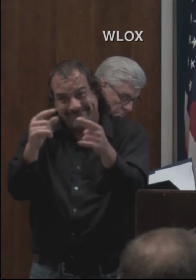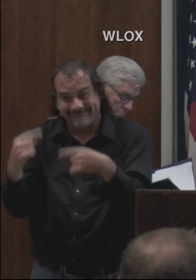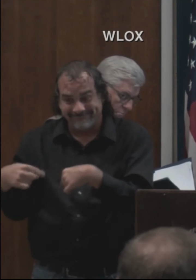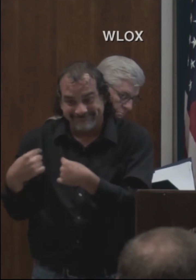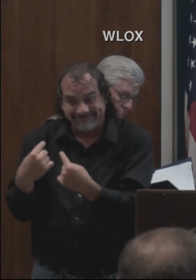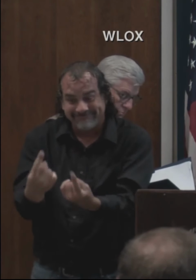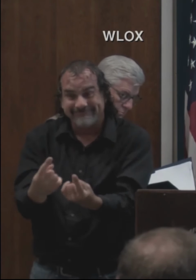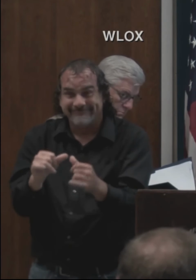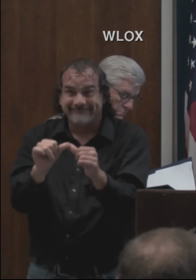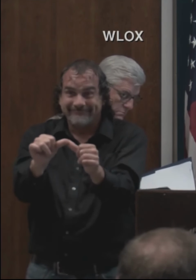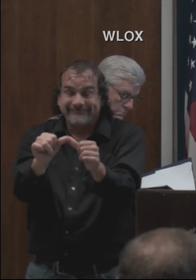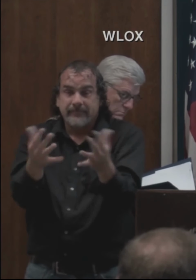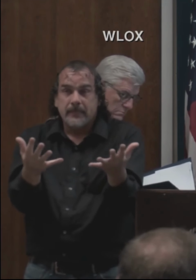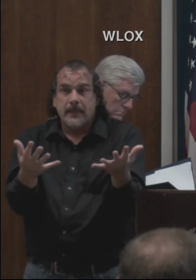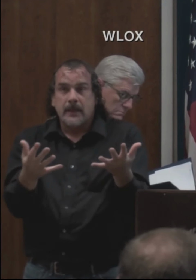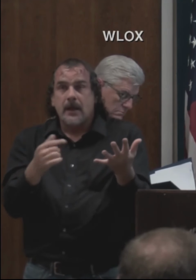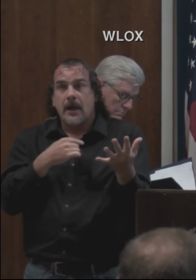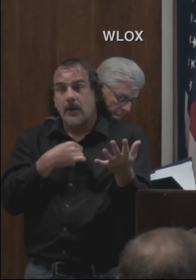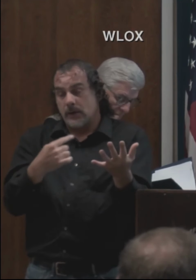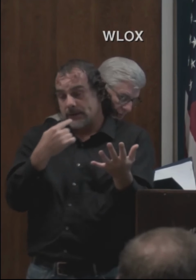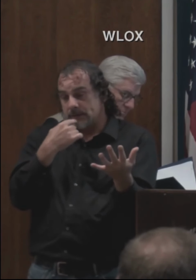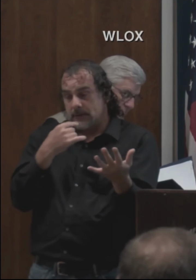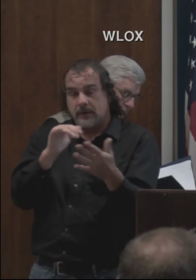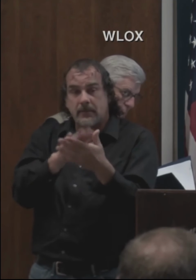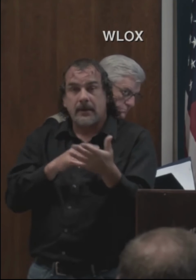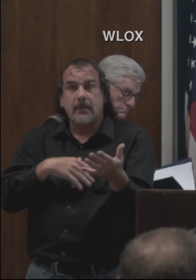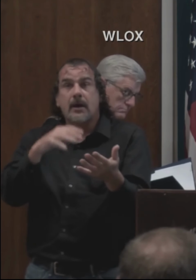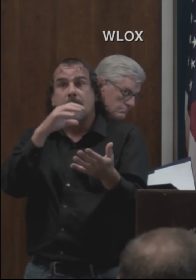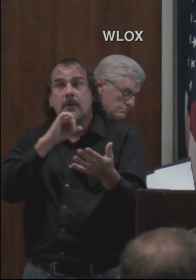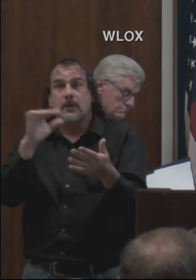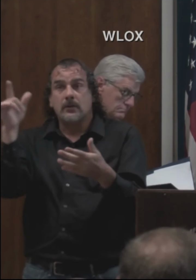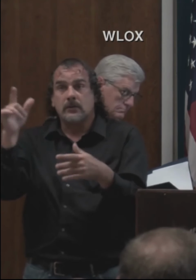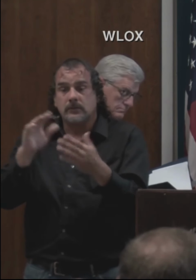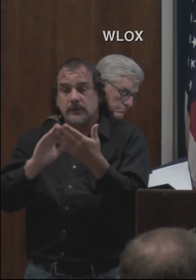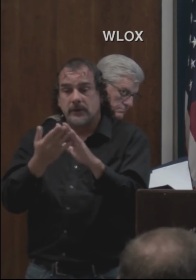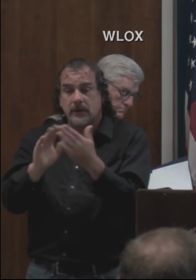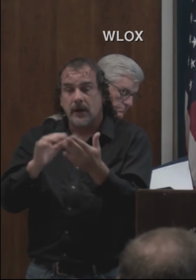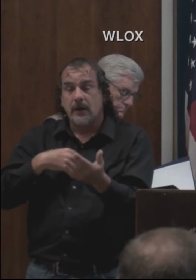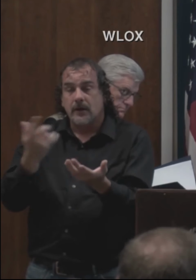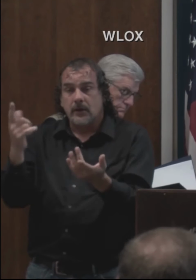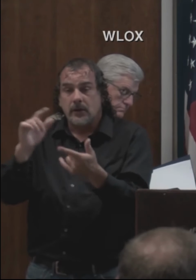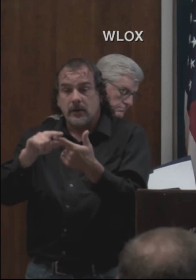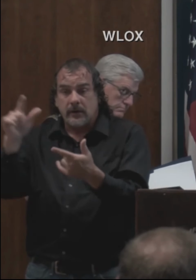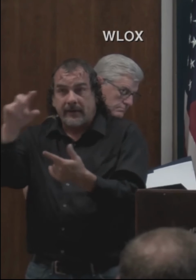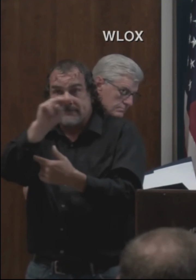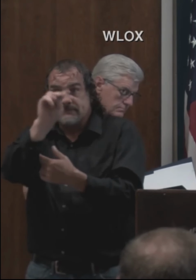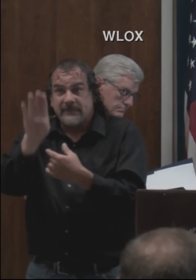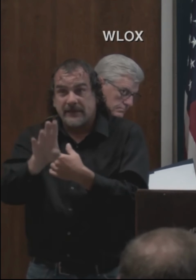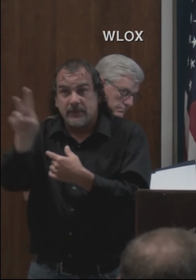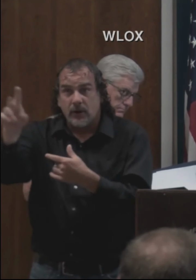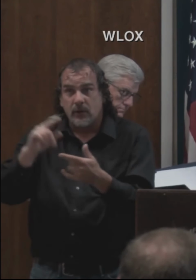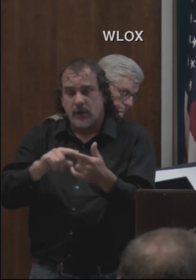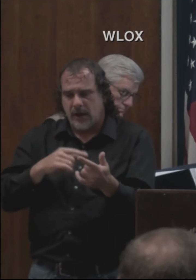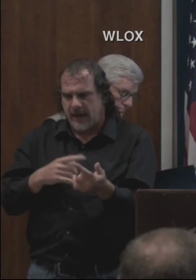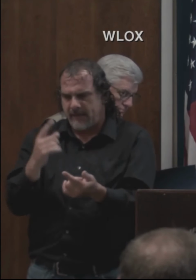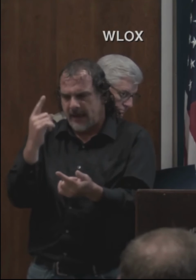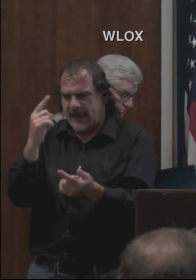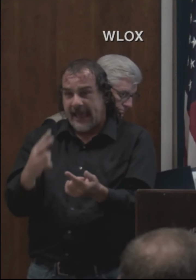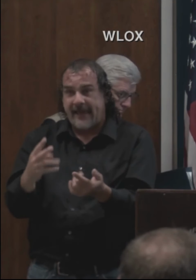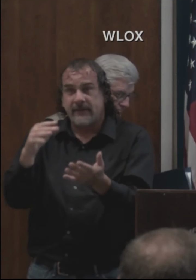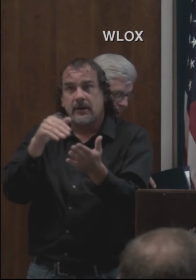With that said, I want to echo about my old hometown in Eagle Lake, Mississippi, and the fact that we have 500,000 acres